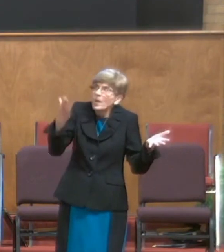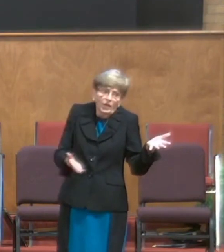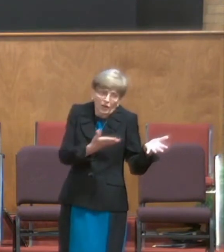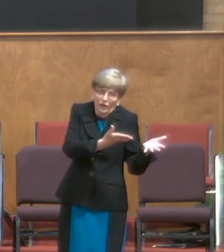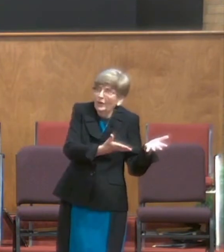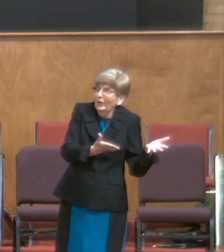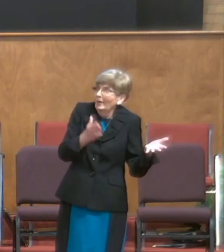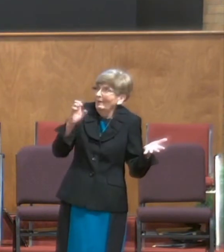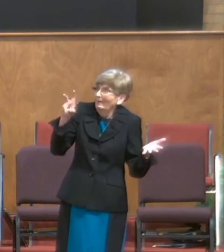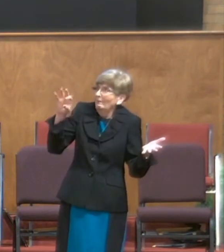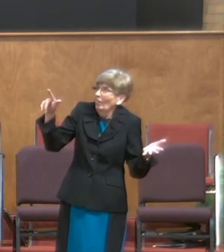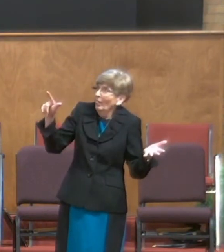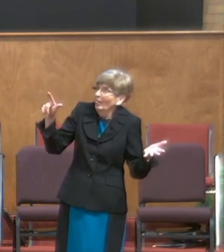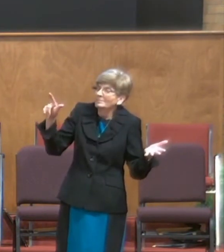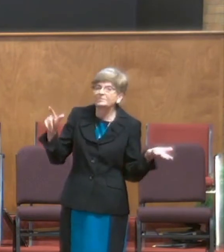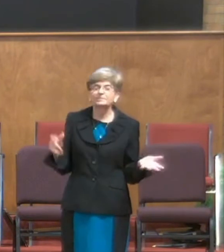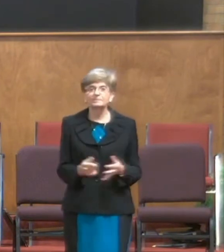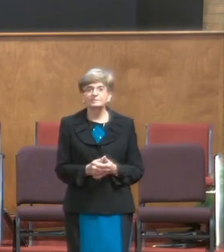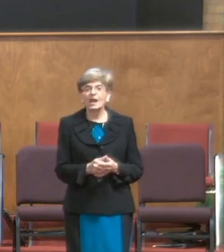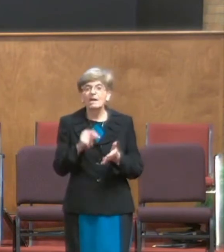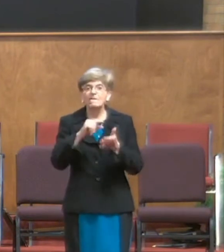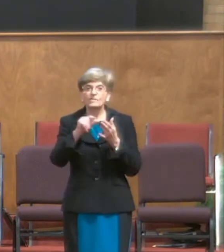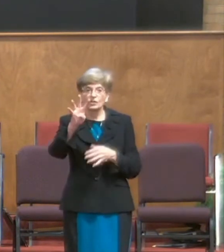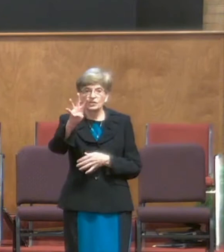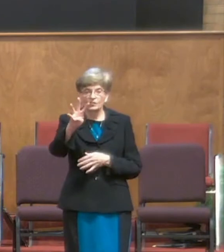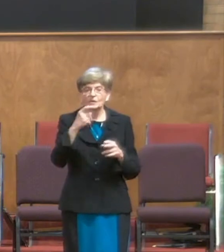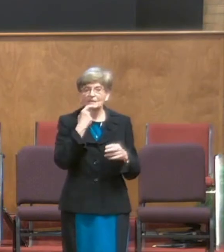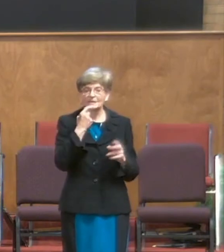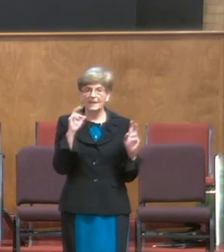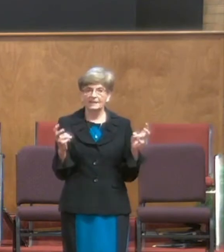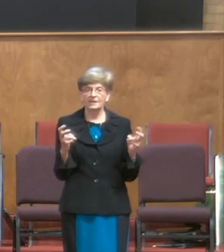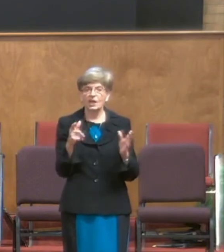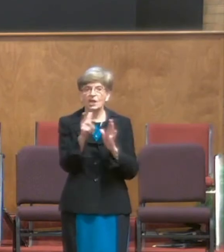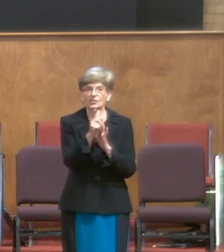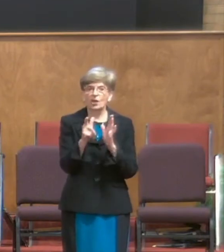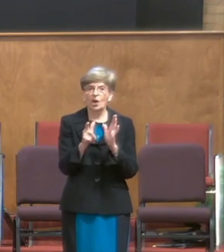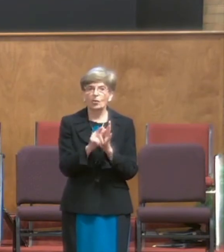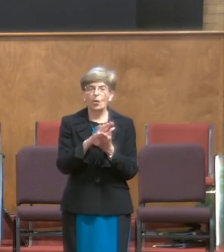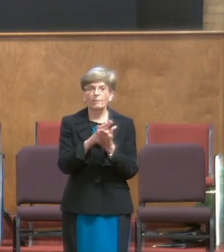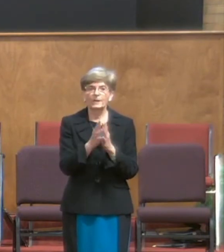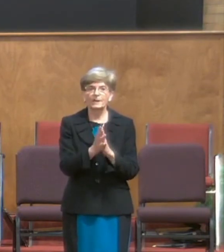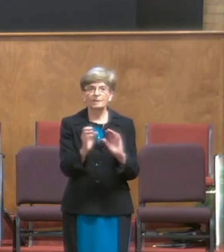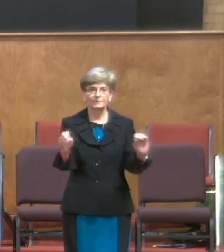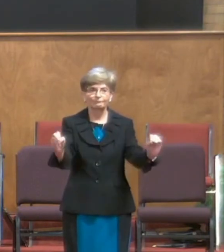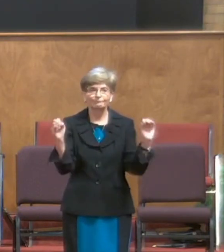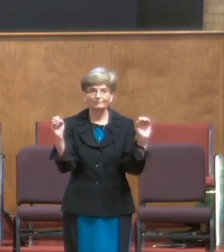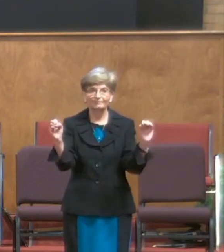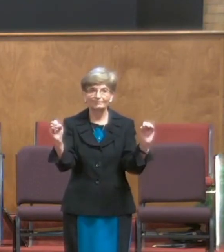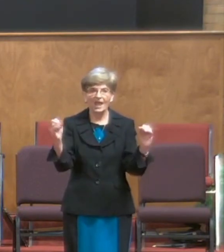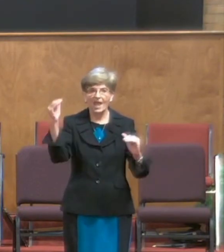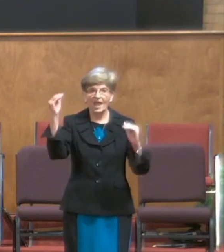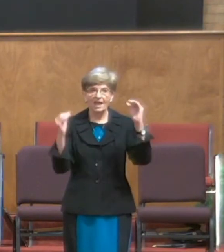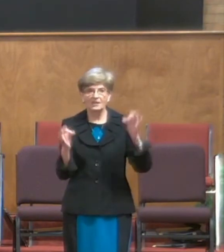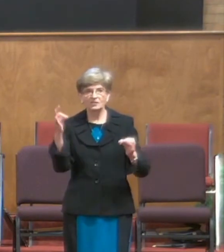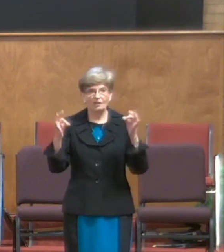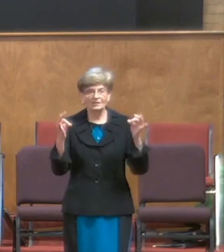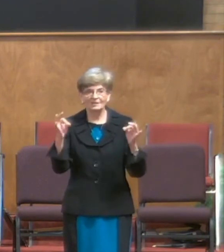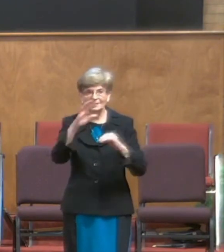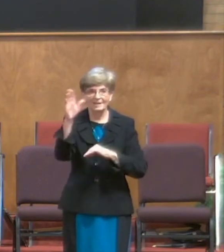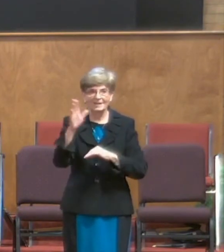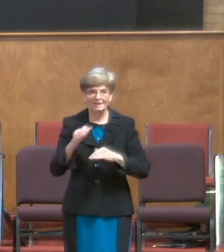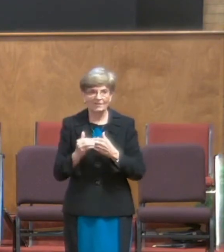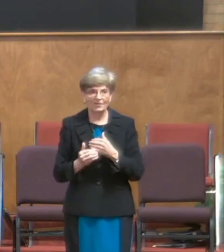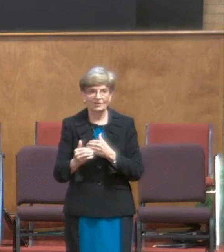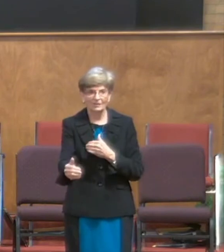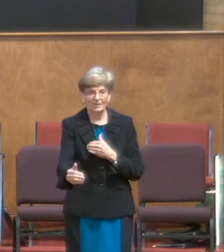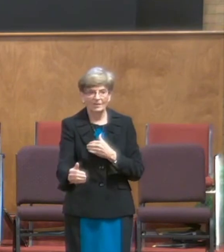Well, go back with me. Verse number 4. So the law is paralyzed and justice never goes forth. That word there, so